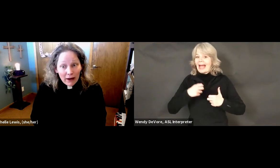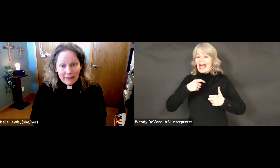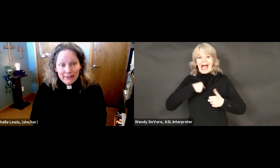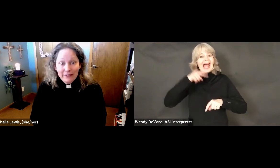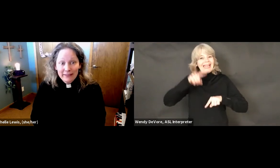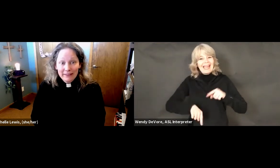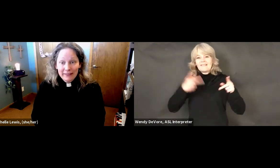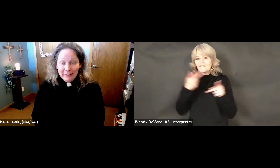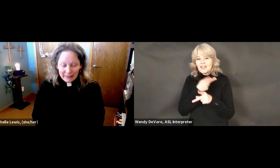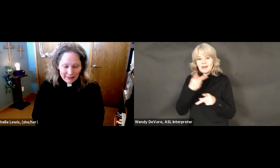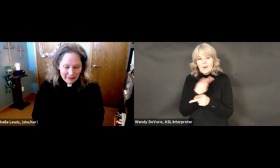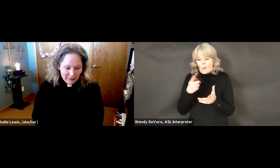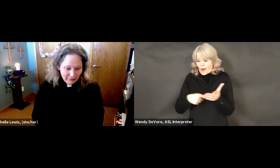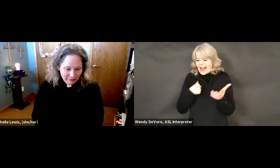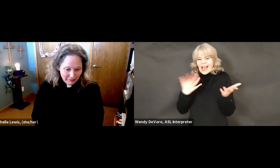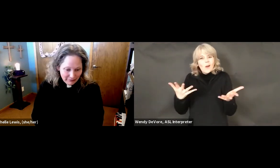I want.